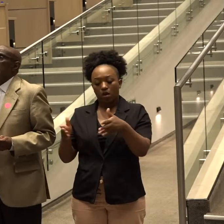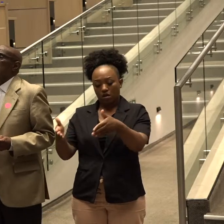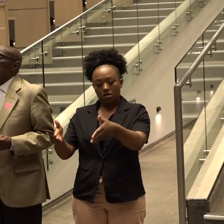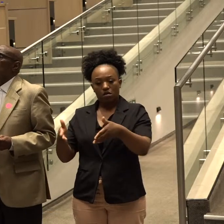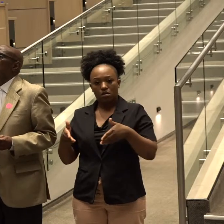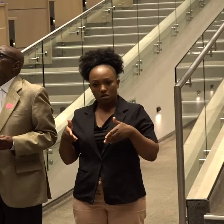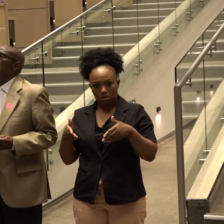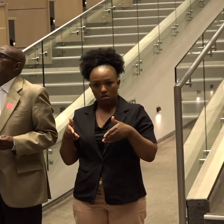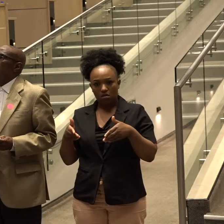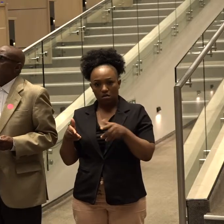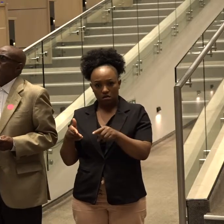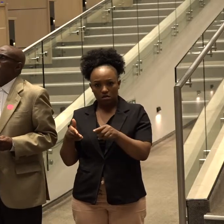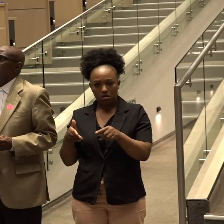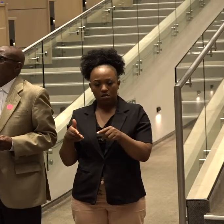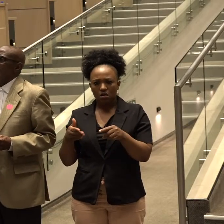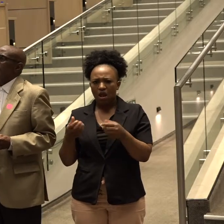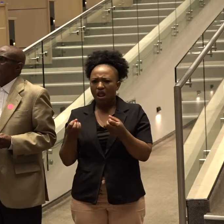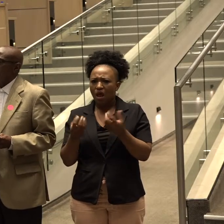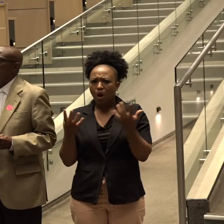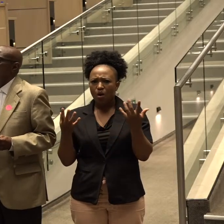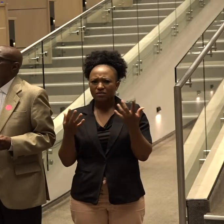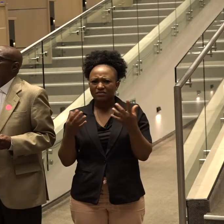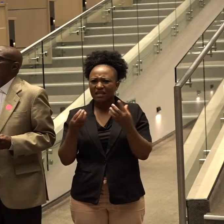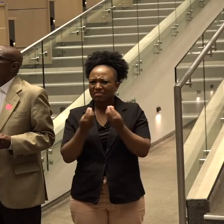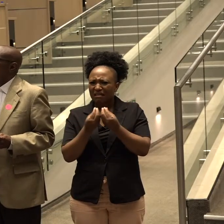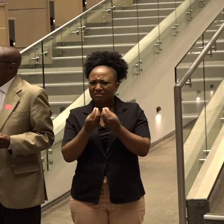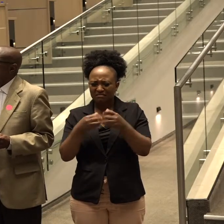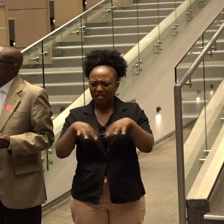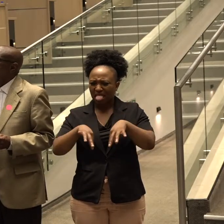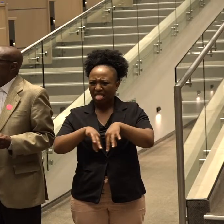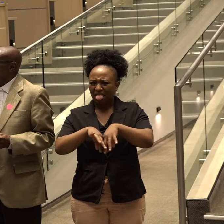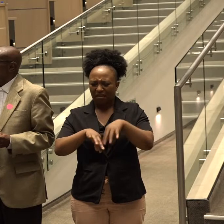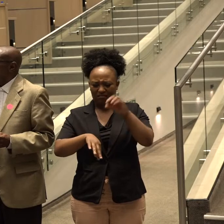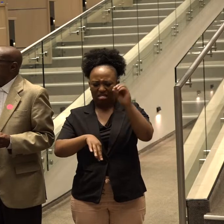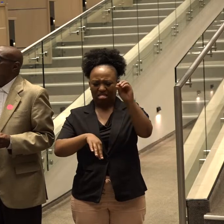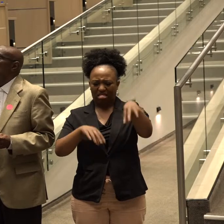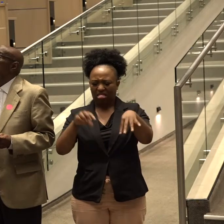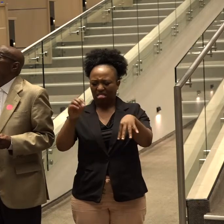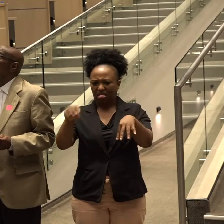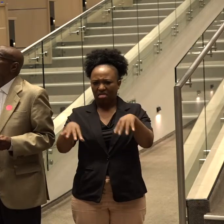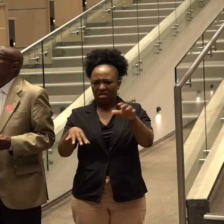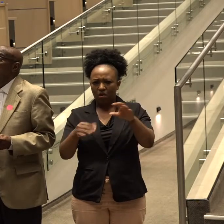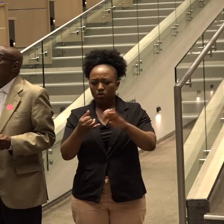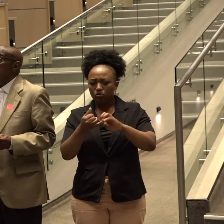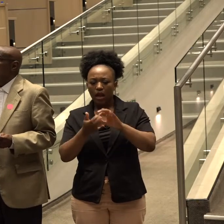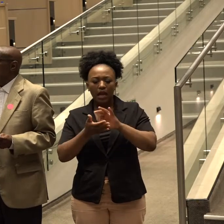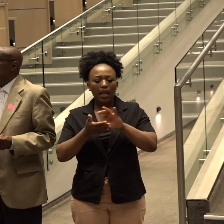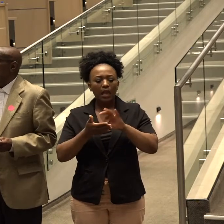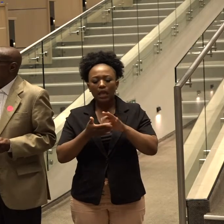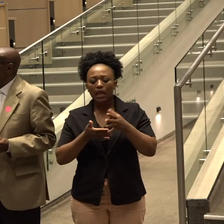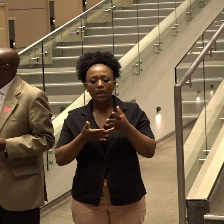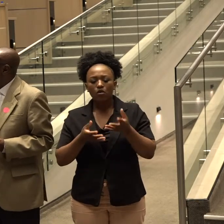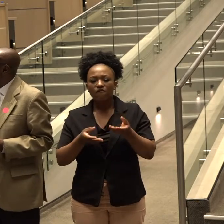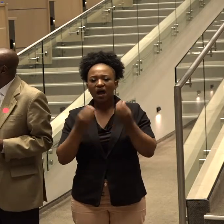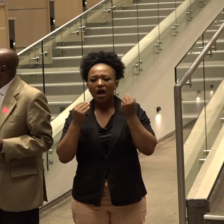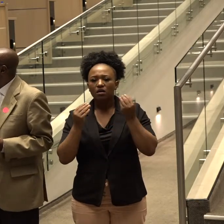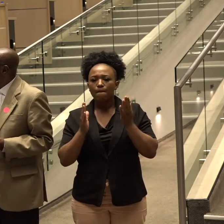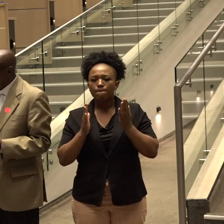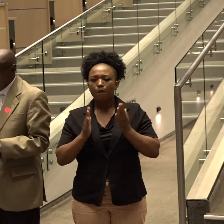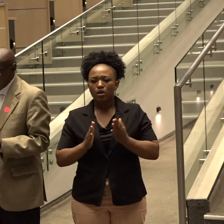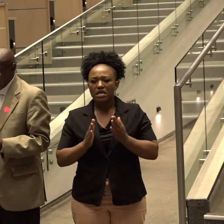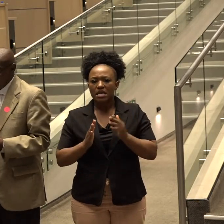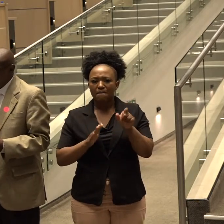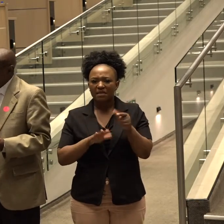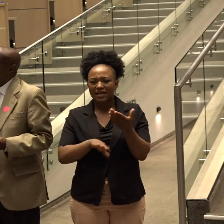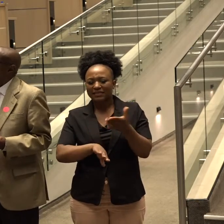there's a lot of jumping for that day and sometimes when we try to cleanse we find that there's a body of a human